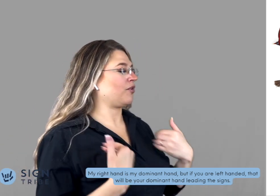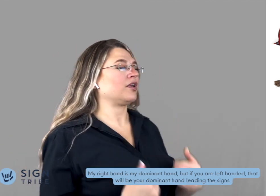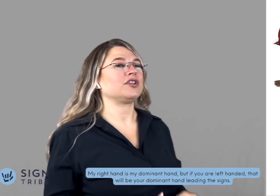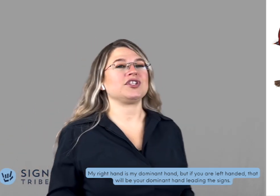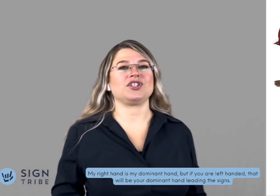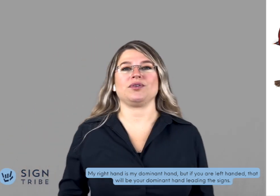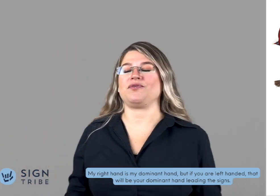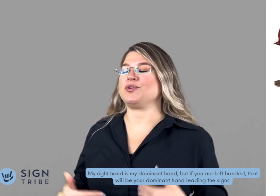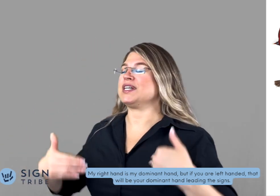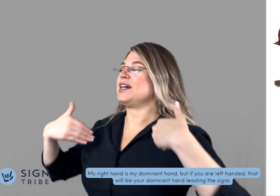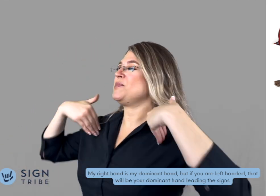Just do it a few times.